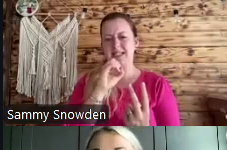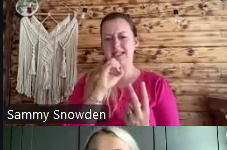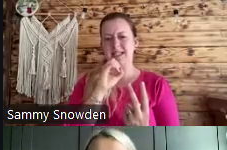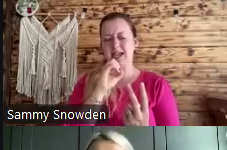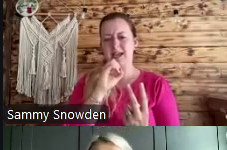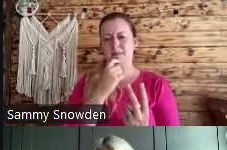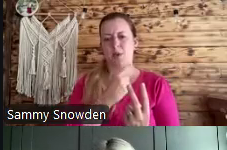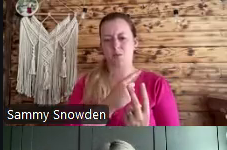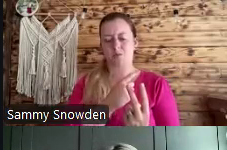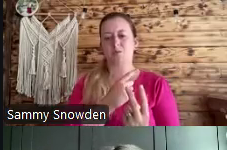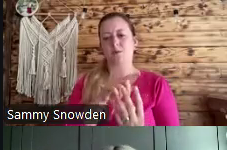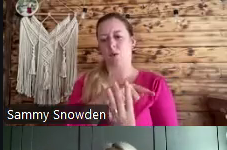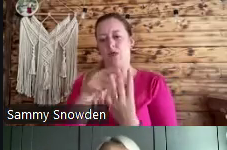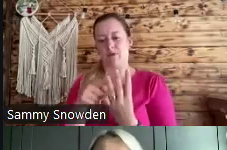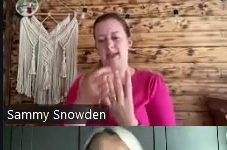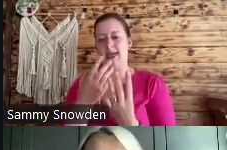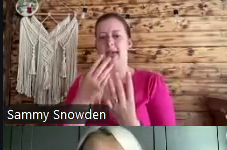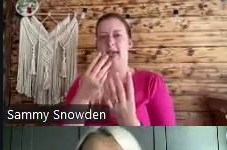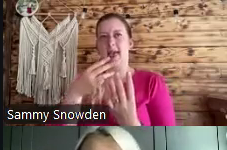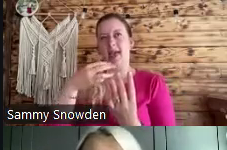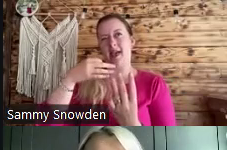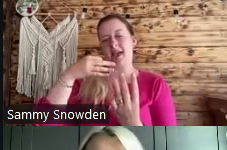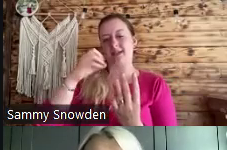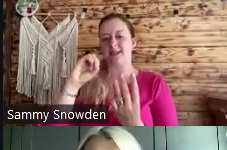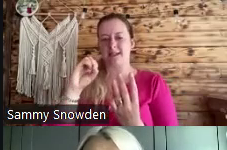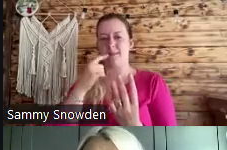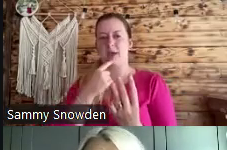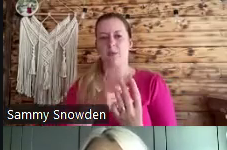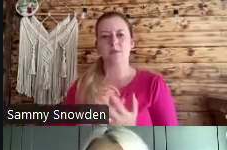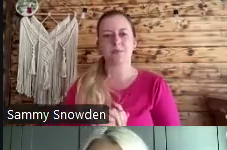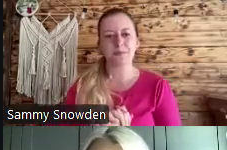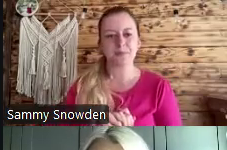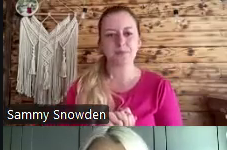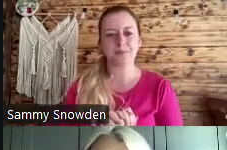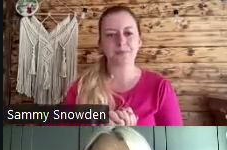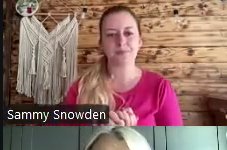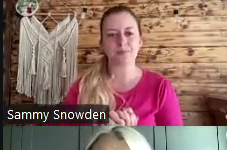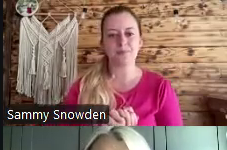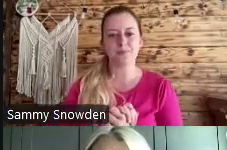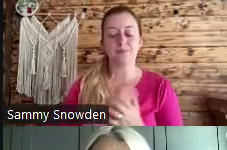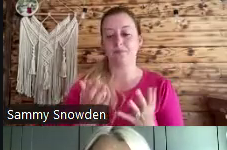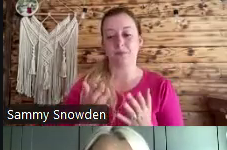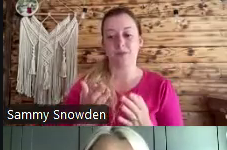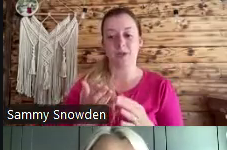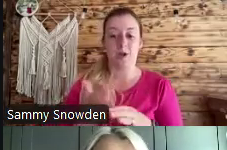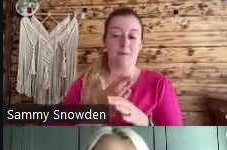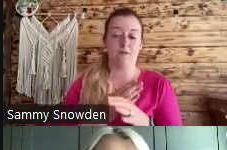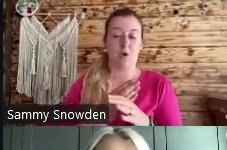That's it. And finally, before we do the spinny wheel and talk about what products are going to be revealed throughout the